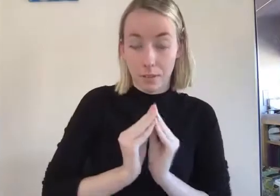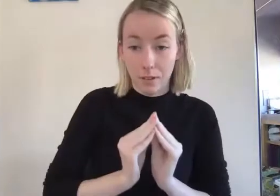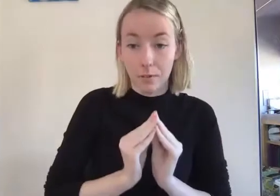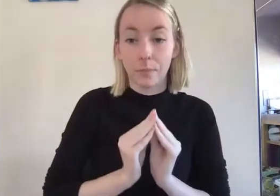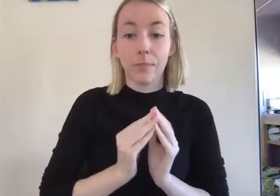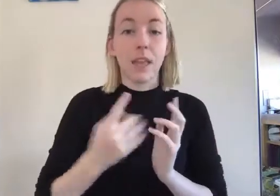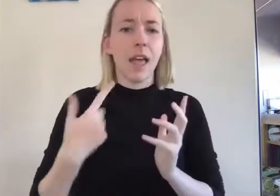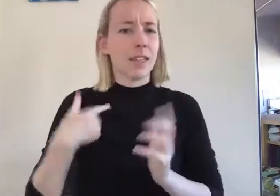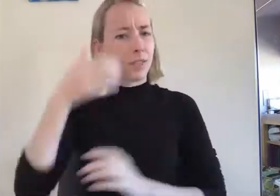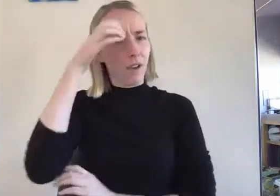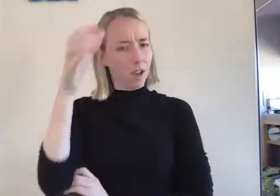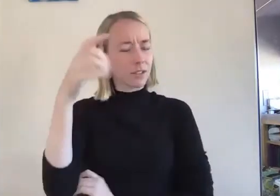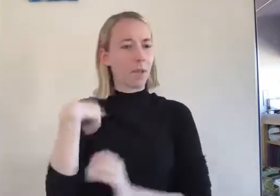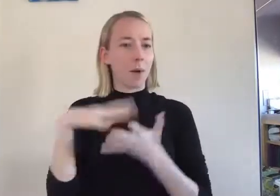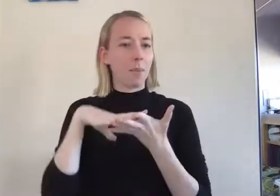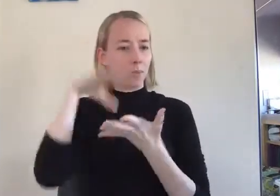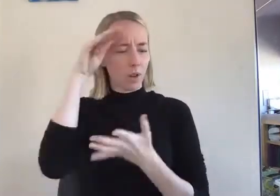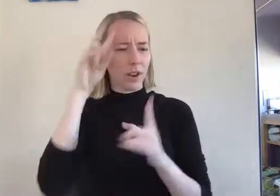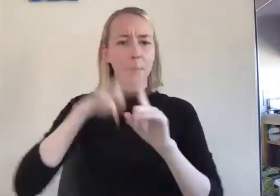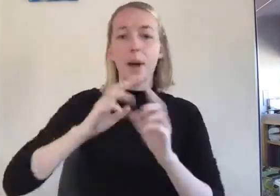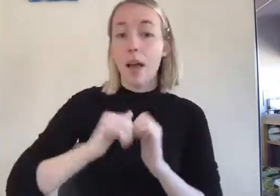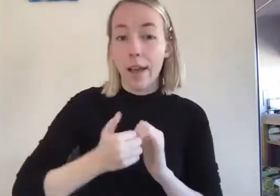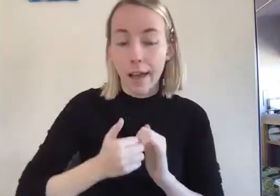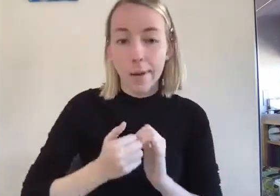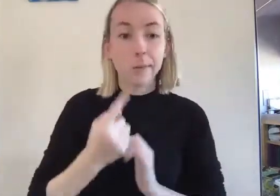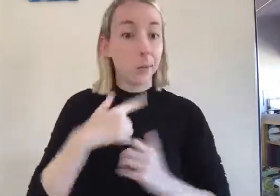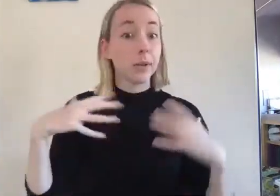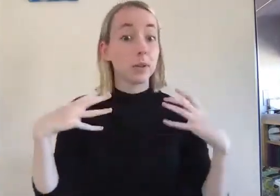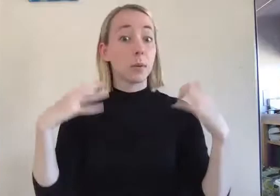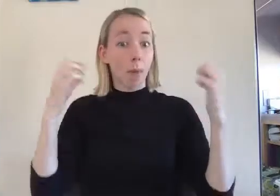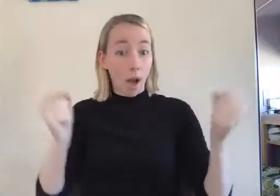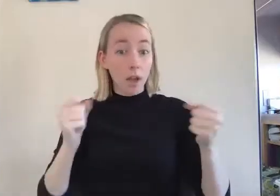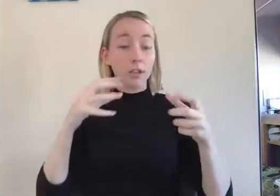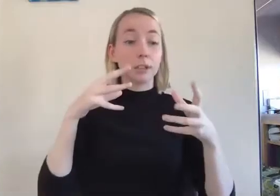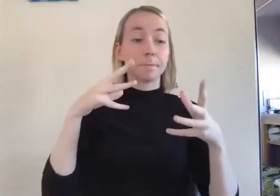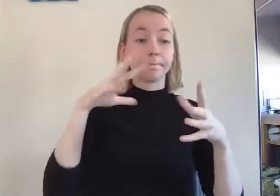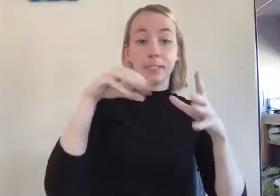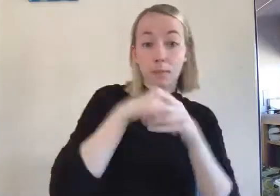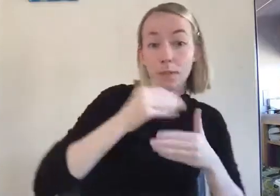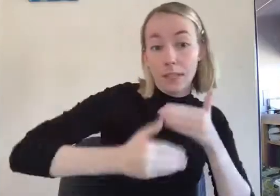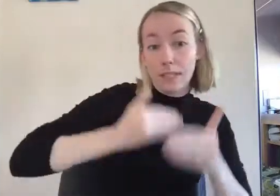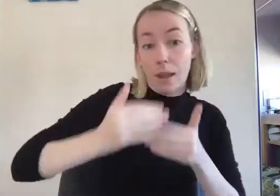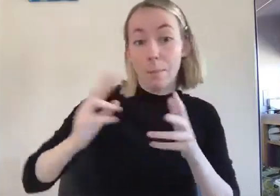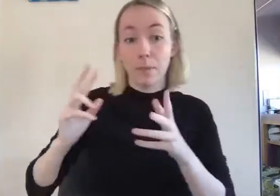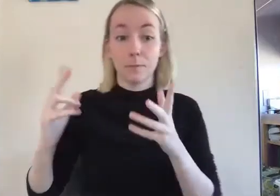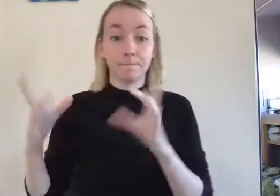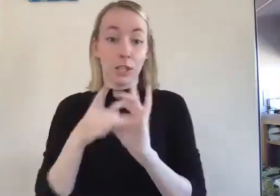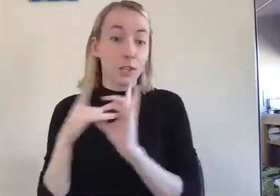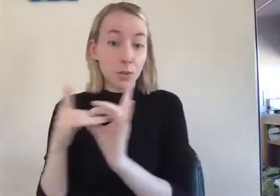apply, I'm finding out, is that we get recovery through the steps, unity through the traditions, and service